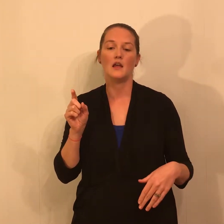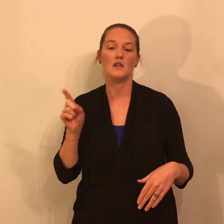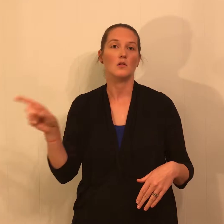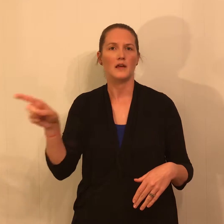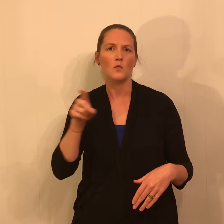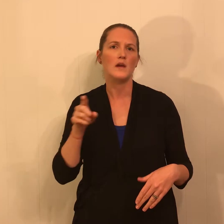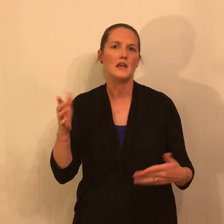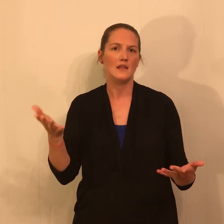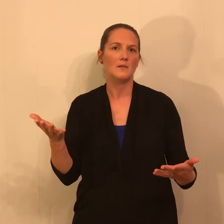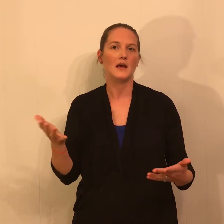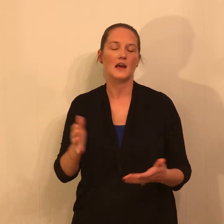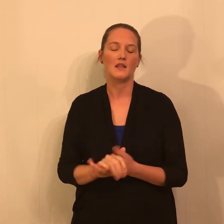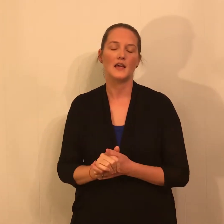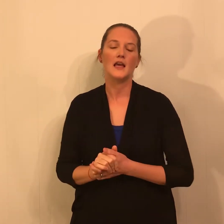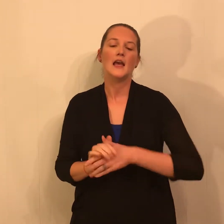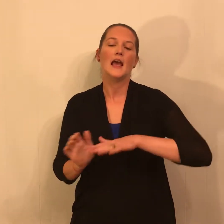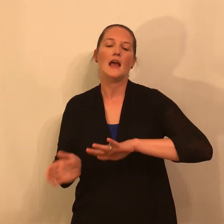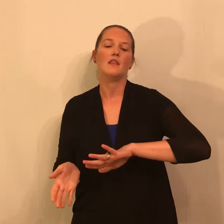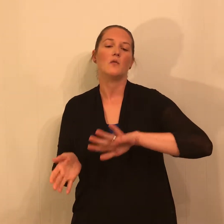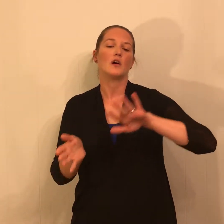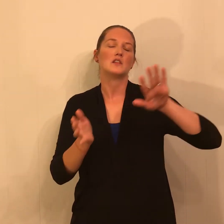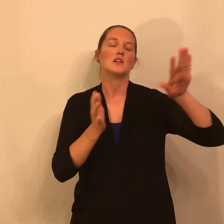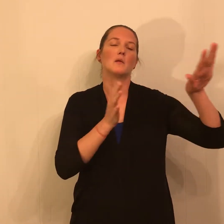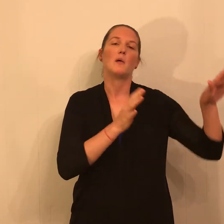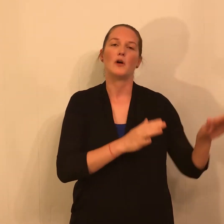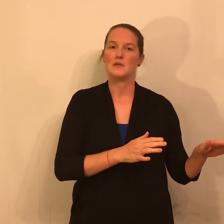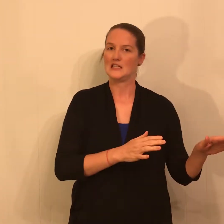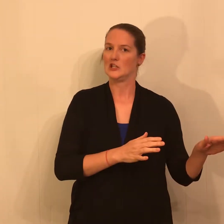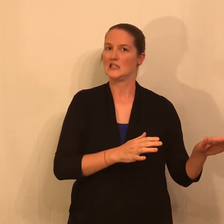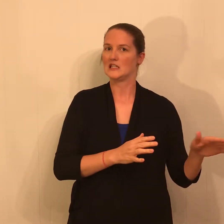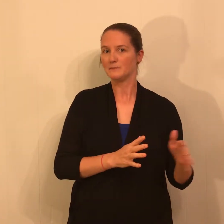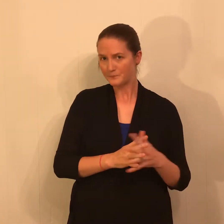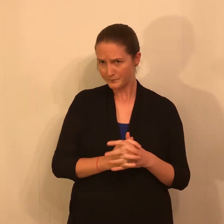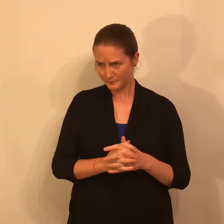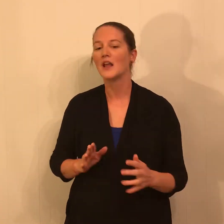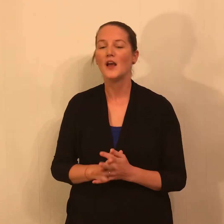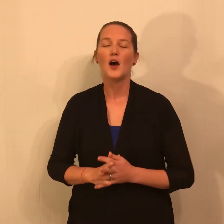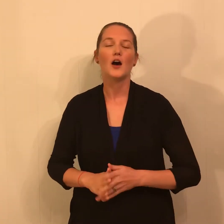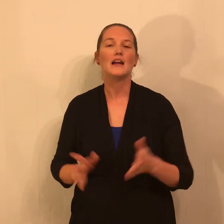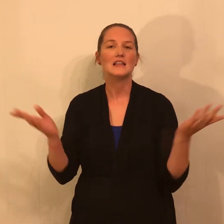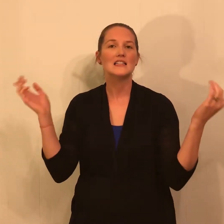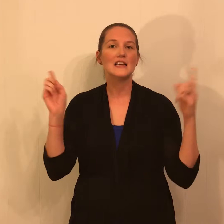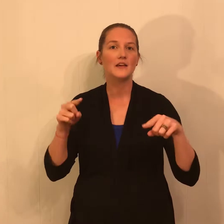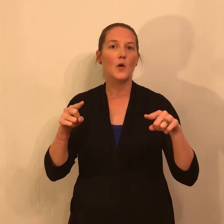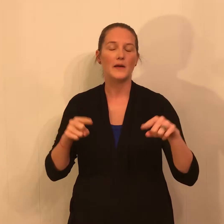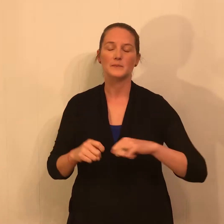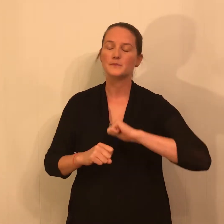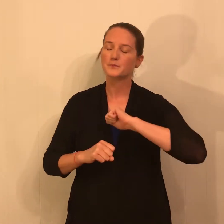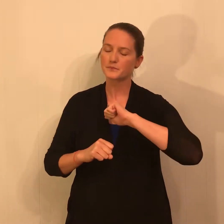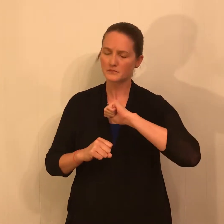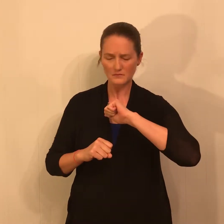then like we, them, that kind of thing. And then we're also going to talk about prepositions. All right, let's get going.